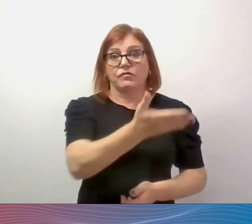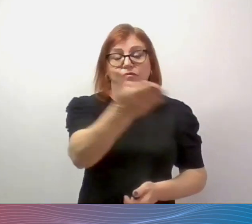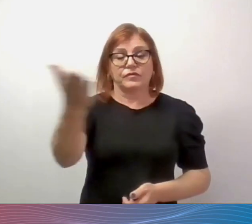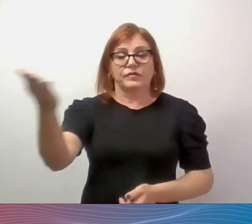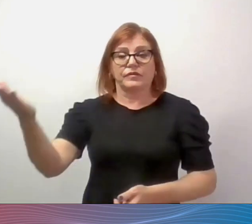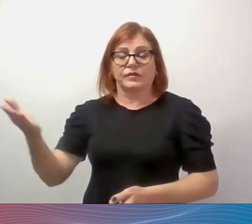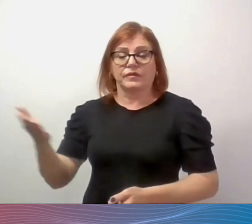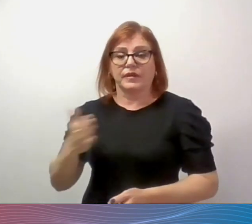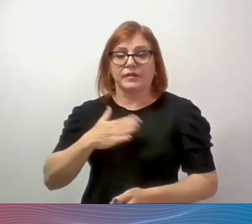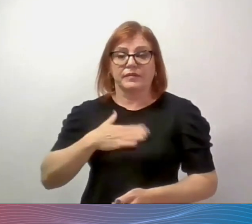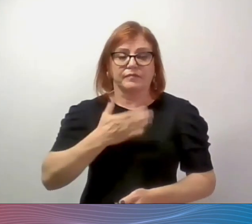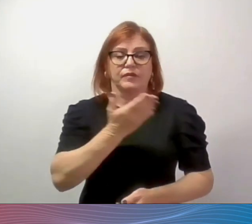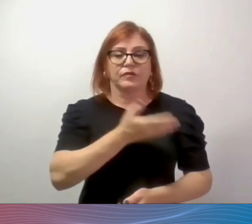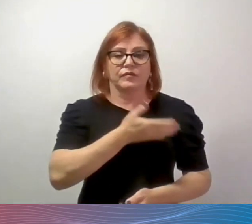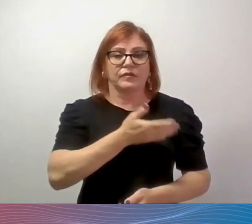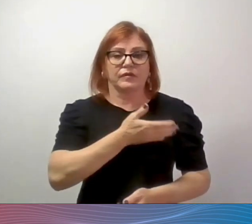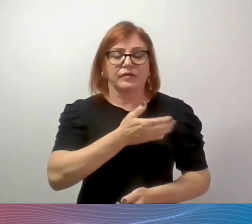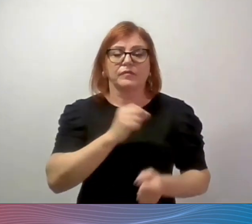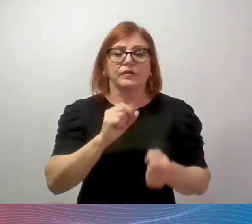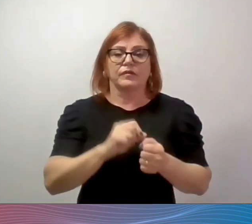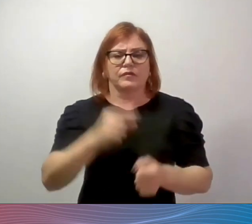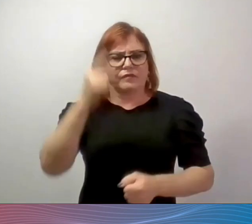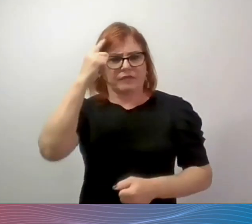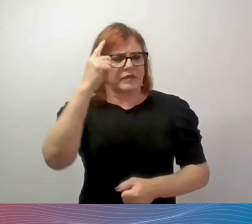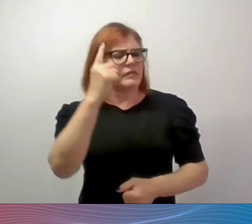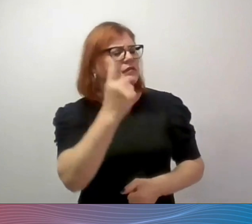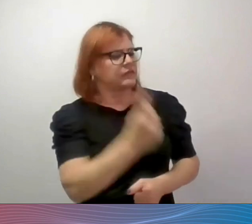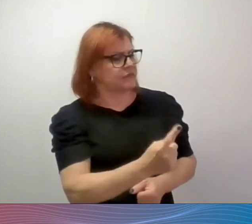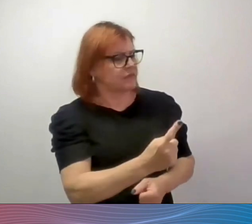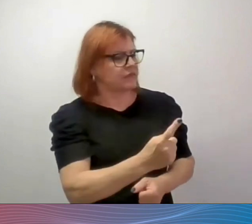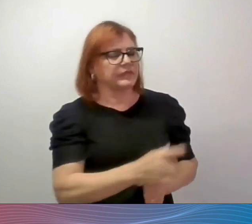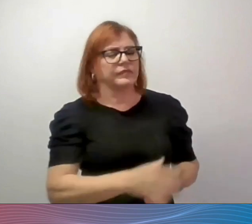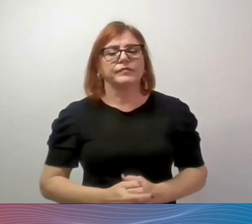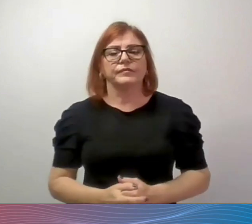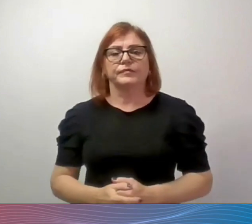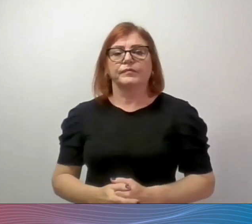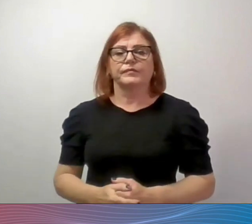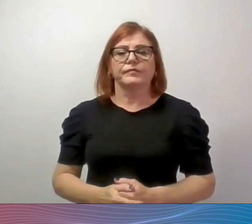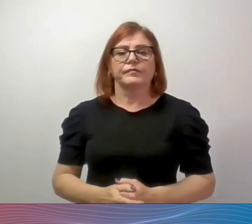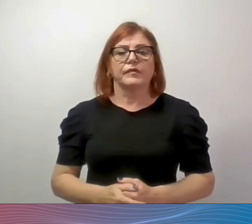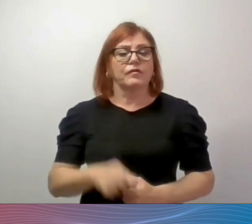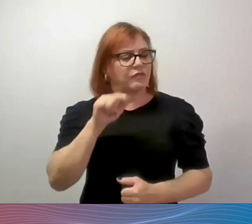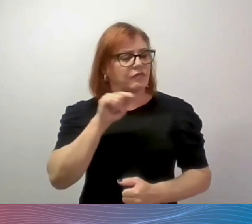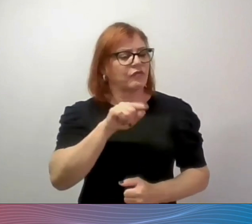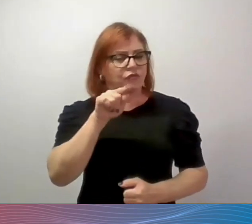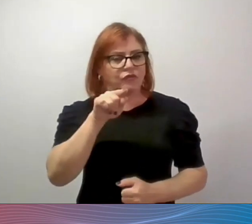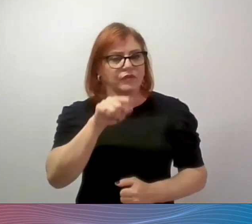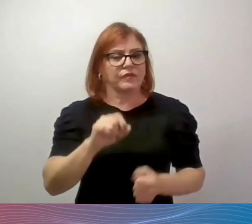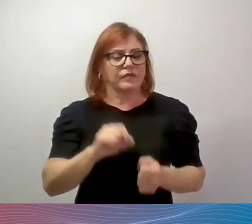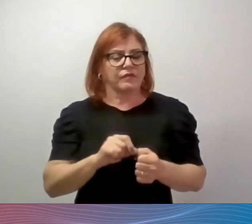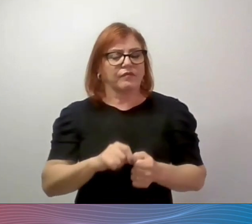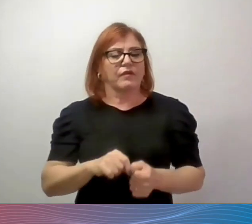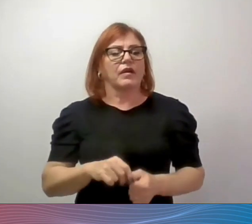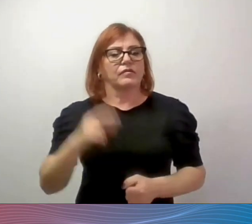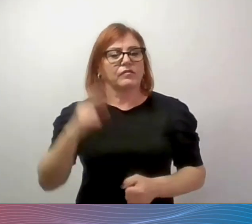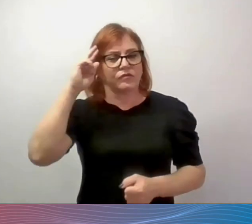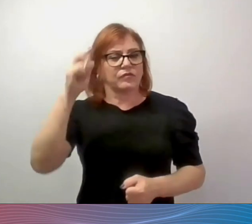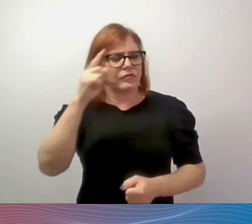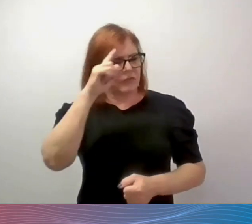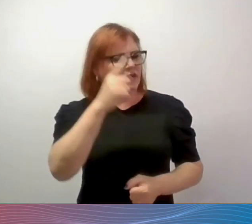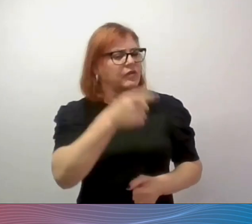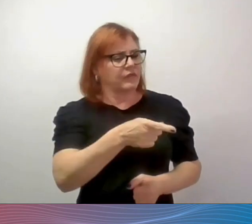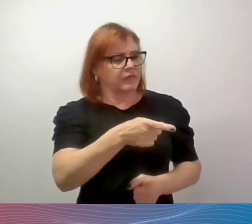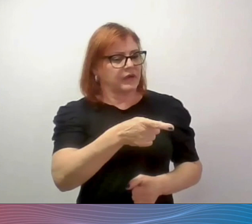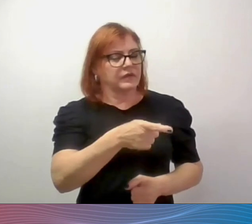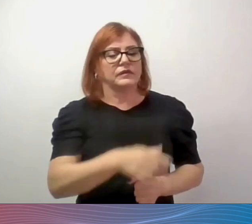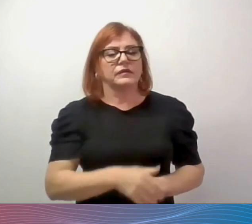You are my friends if you do whatever I command you. Se você faz o que o Senhor manda. If you do what the Lord commands, você